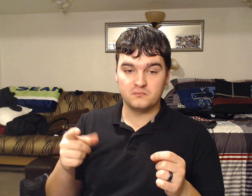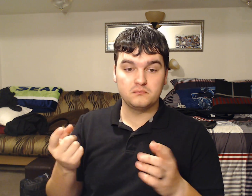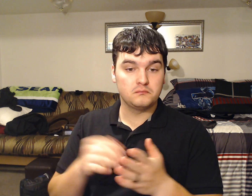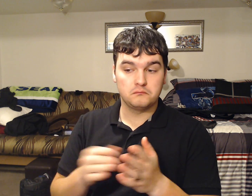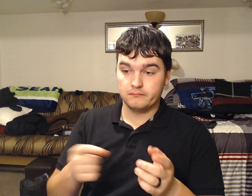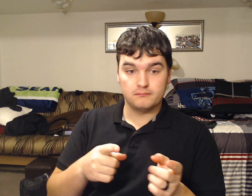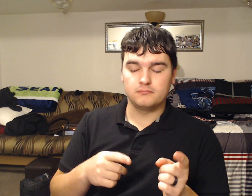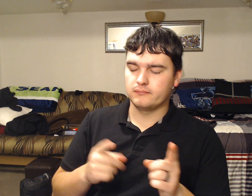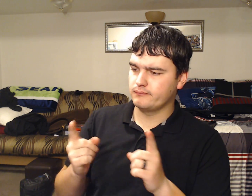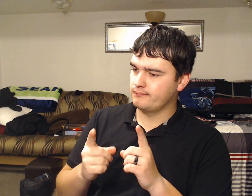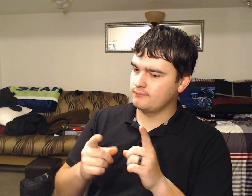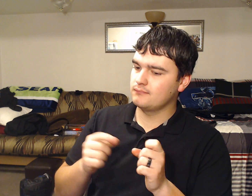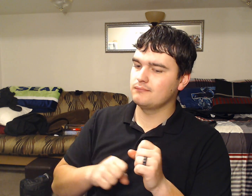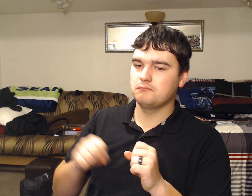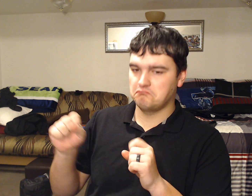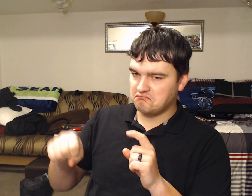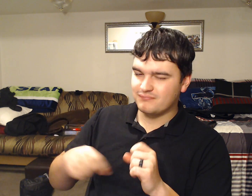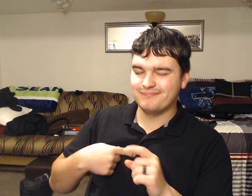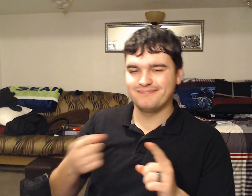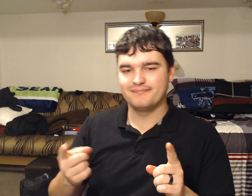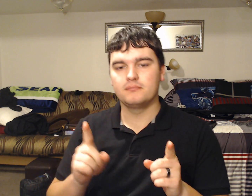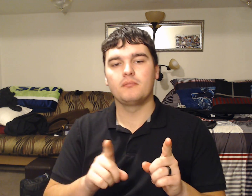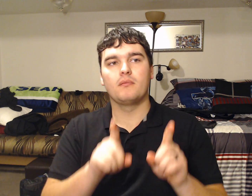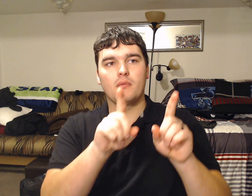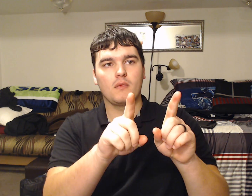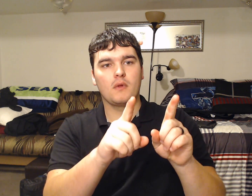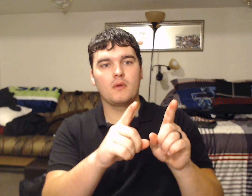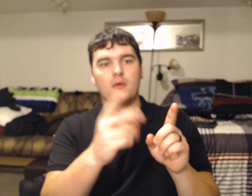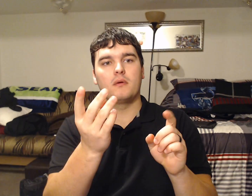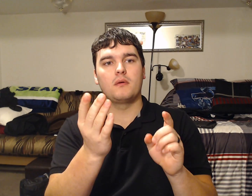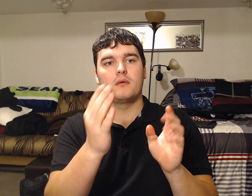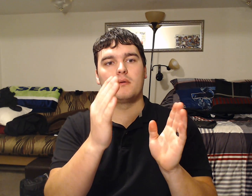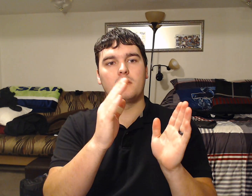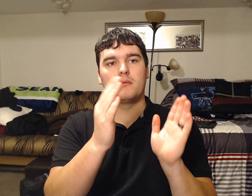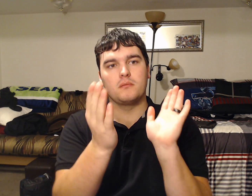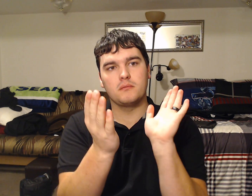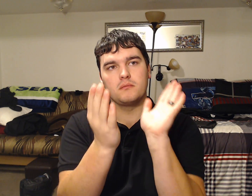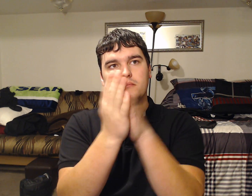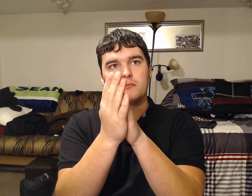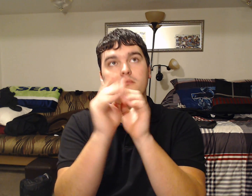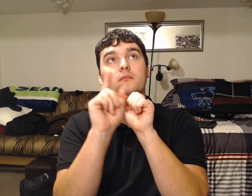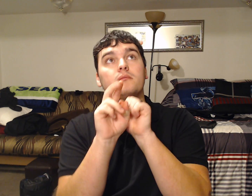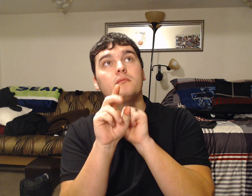put him and the woman in the rocket and sealed the hatch and sent them to outer space for 15 years.